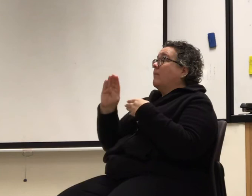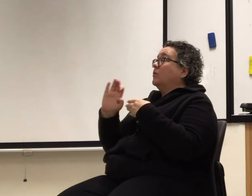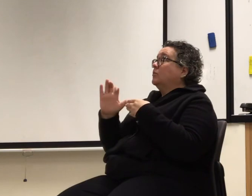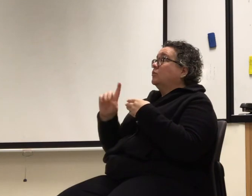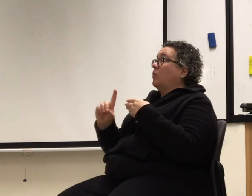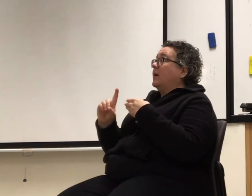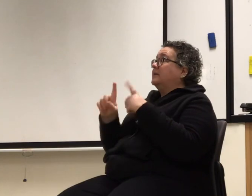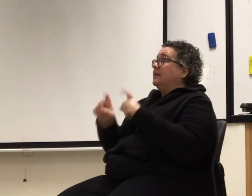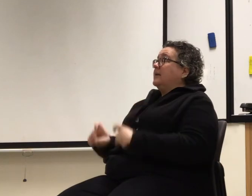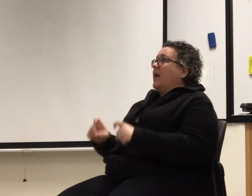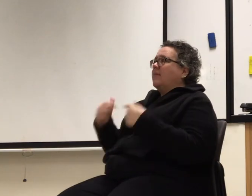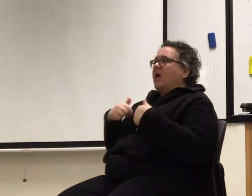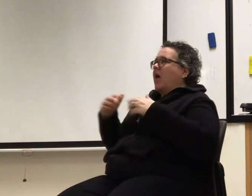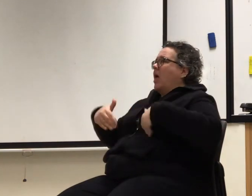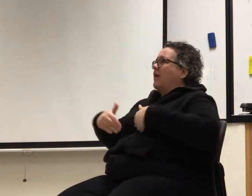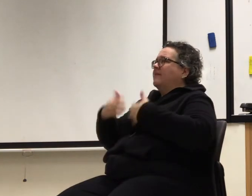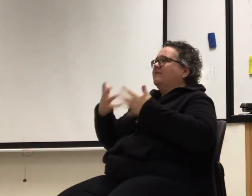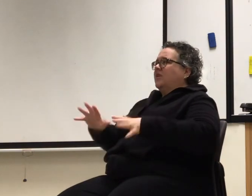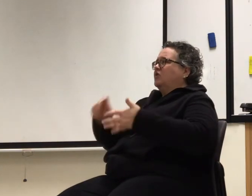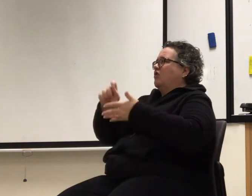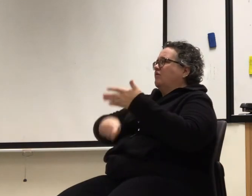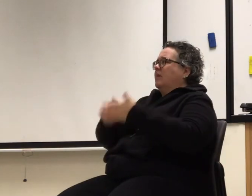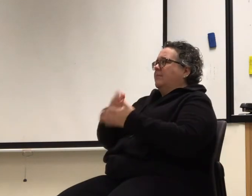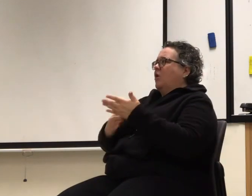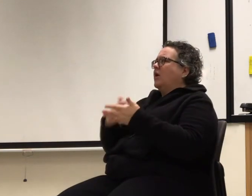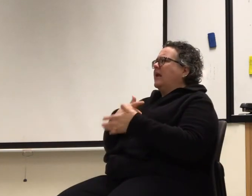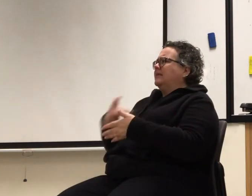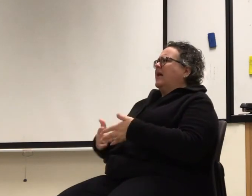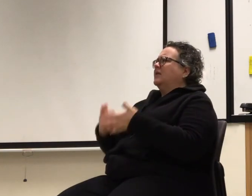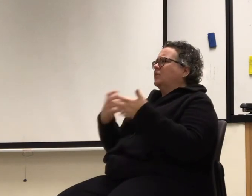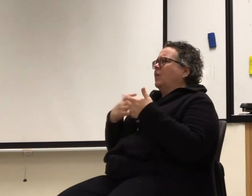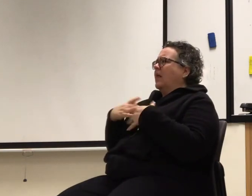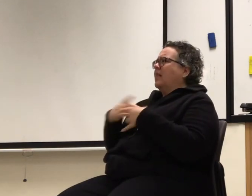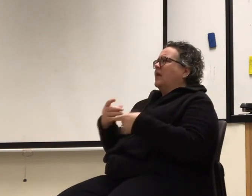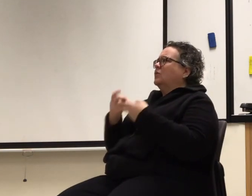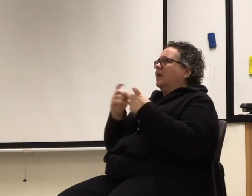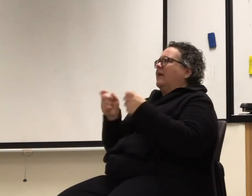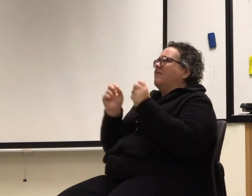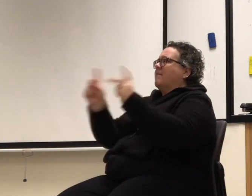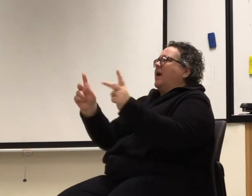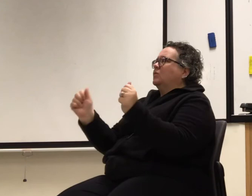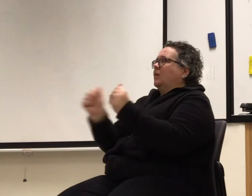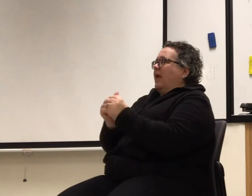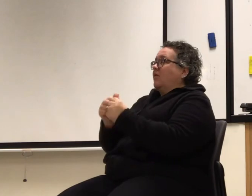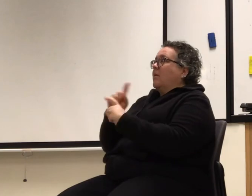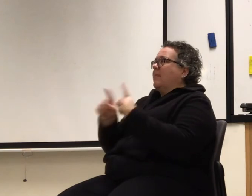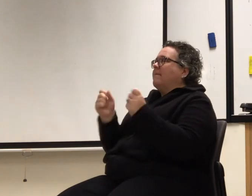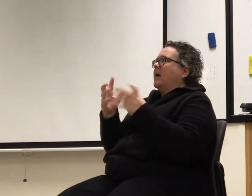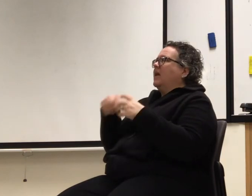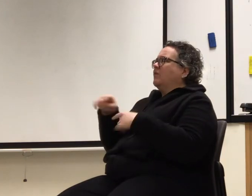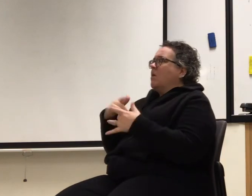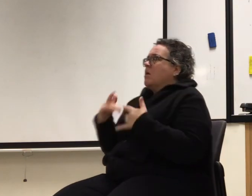exam. I haven't finished the written part. I usually like to give it back together, but since so many of you are anxious to see how you did,